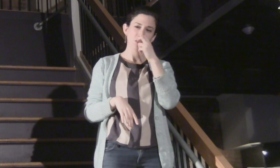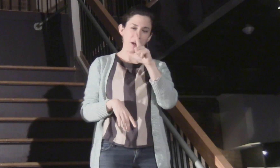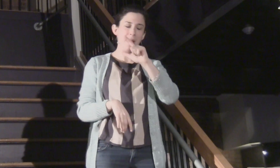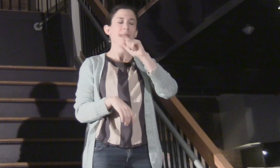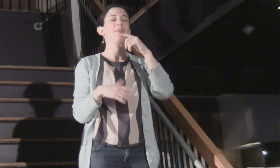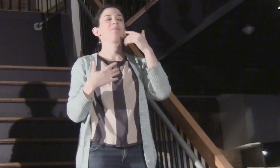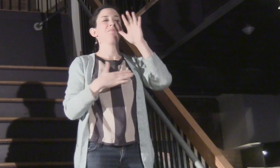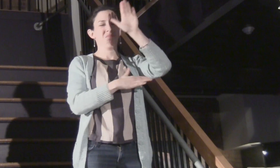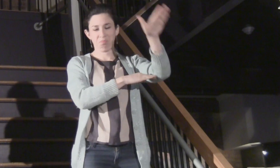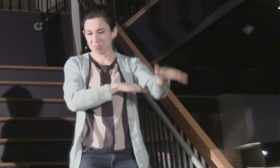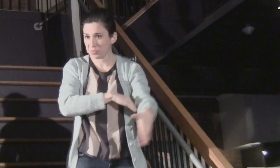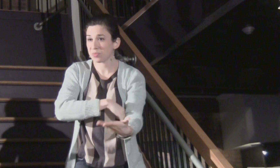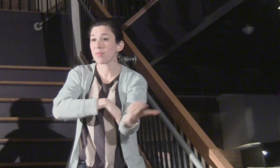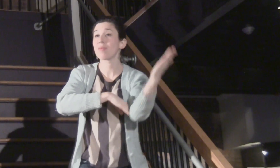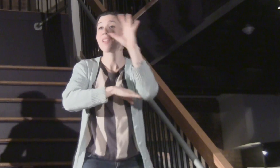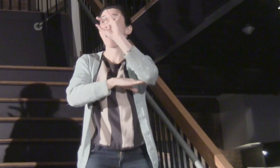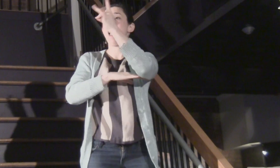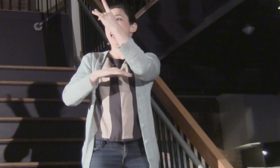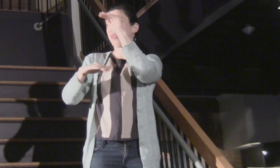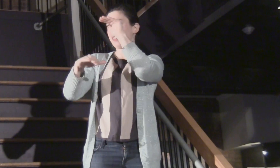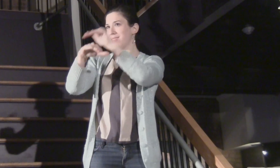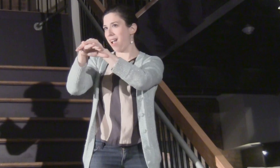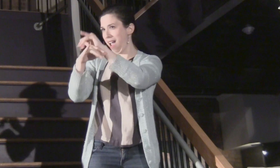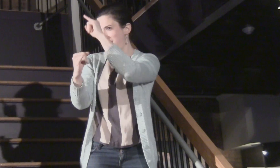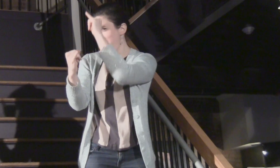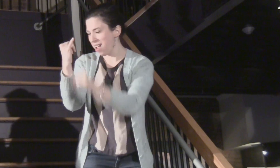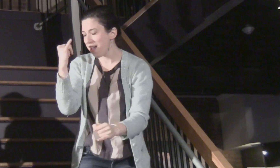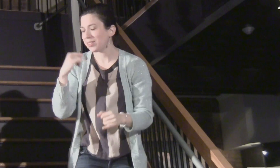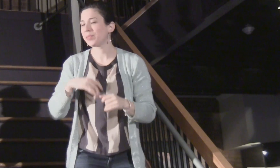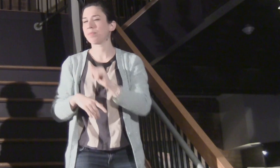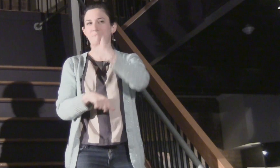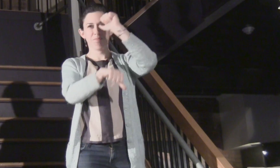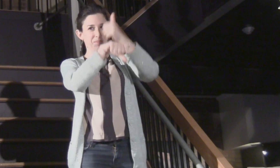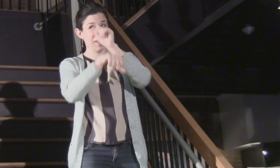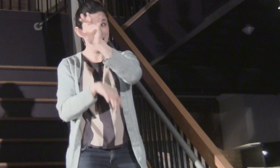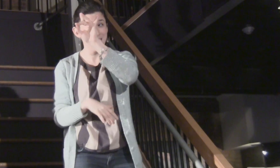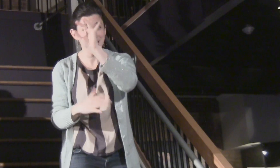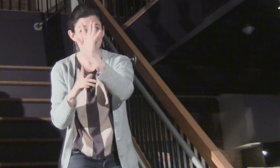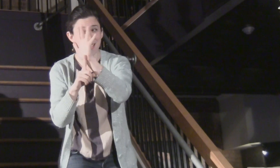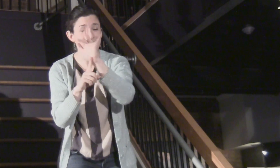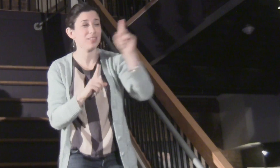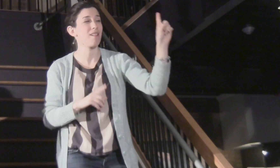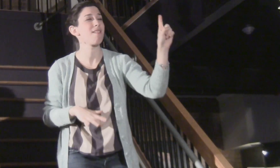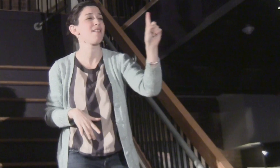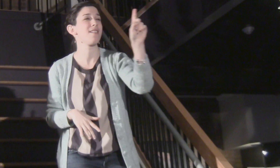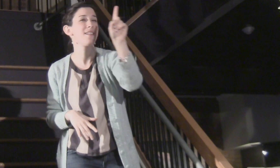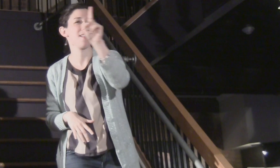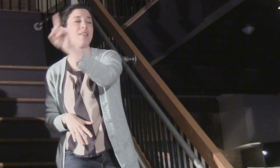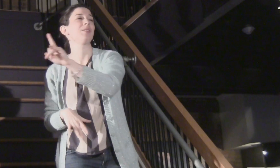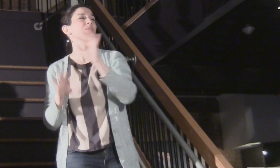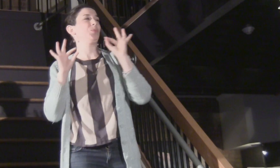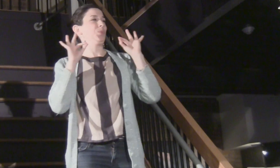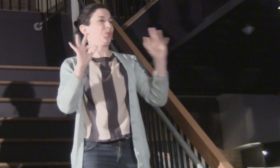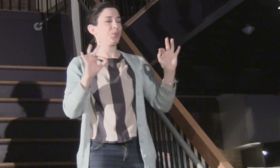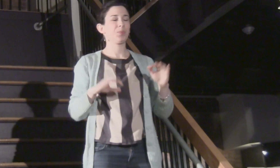So Herschel waited all night till the 8th night, the last night, and he set up 8